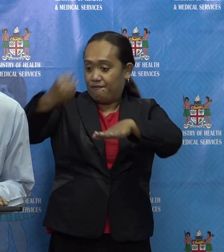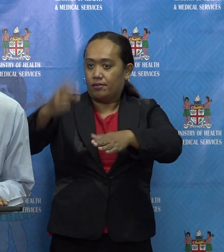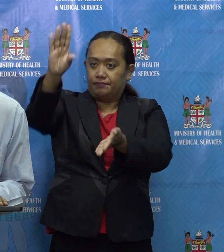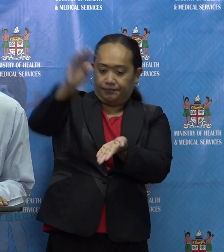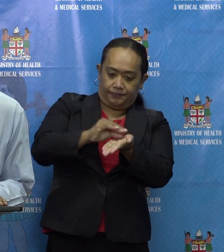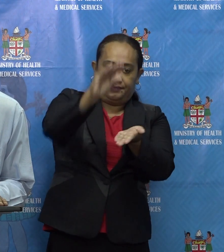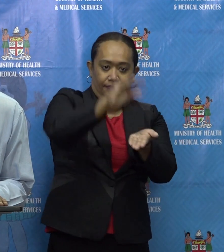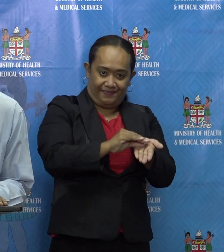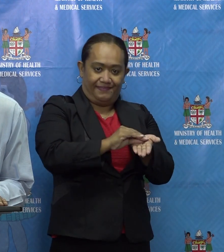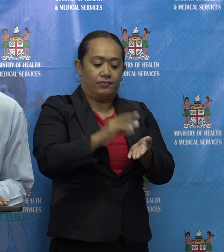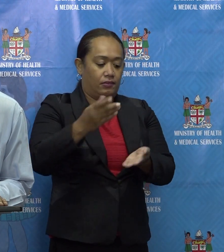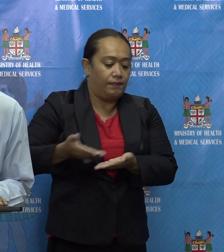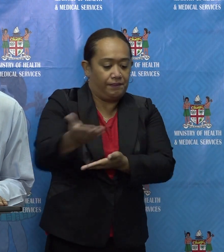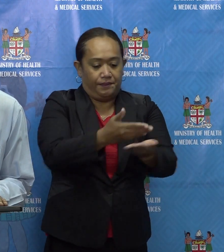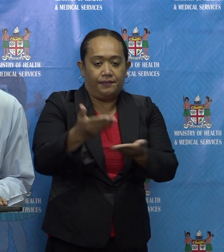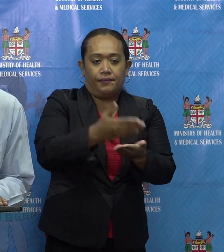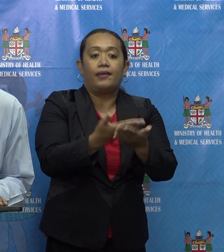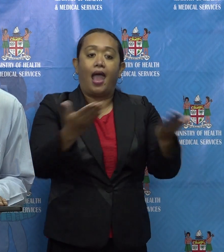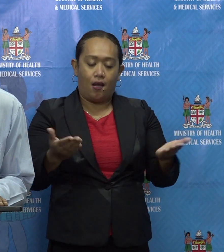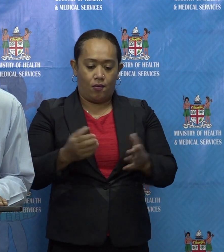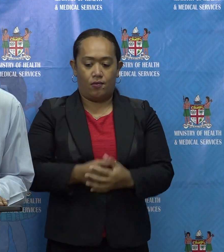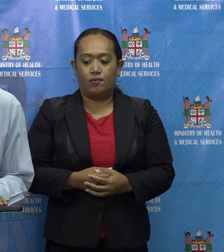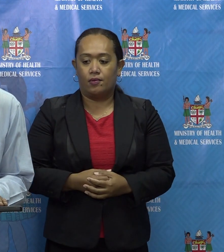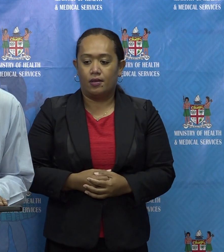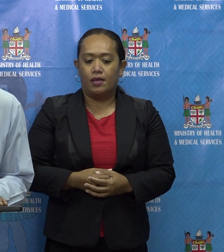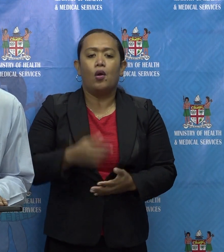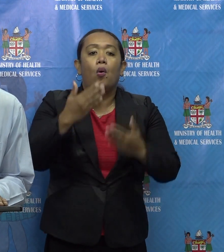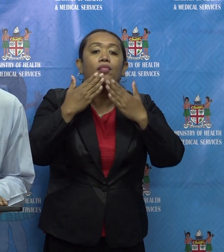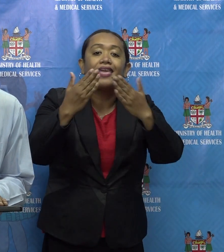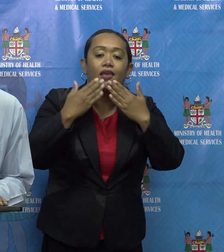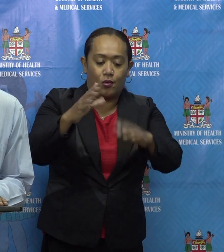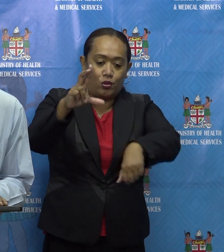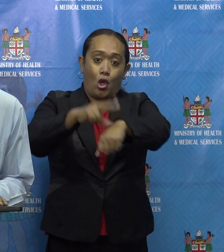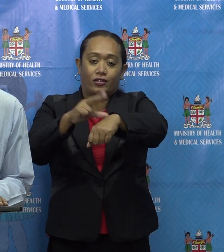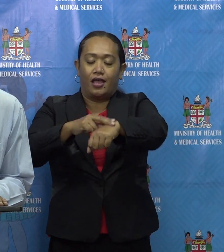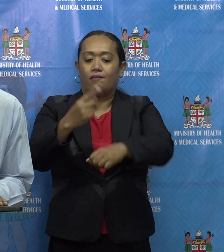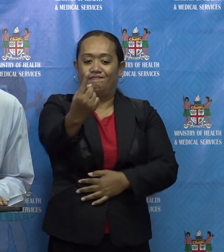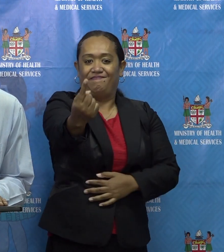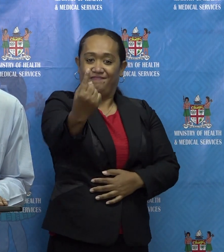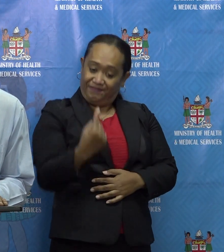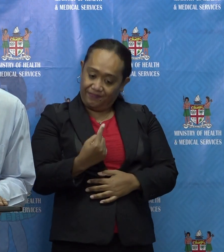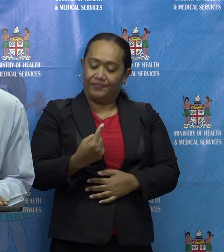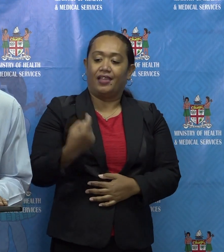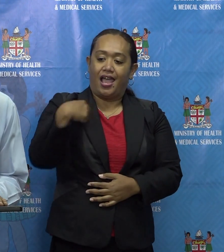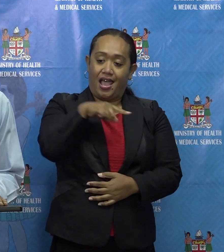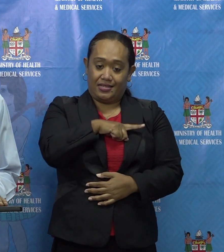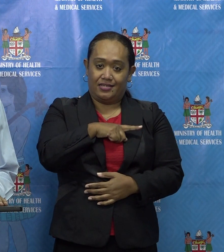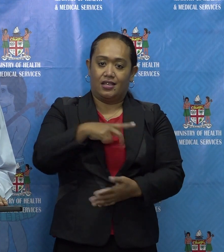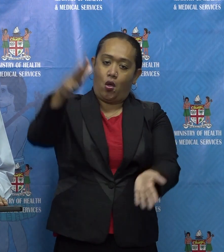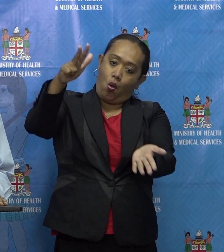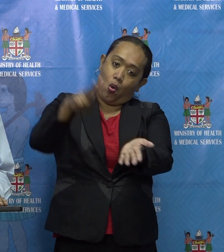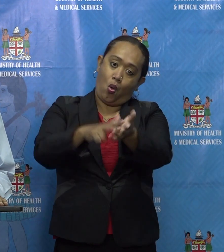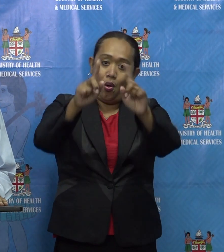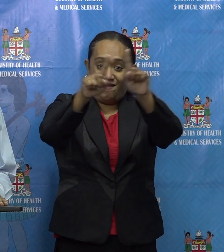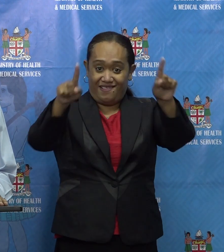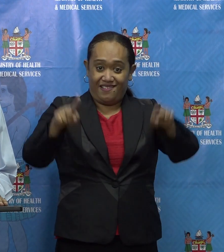public seeking non-COVID care. I want to thank doctors who have stepped forward. Once the contracts are finalized, we